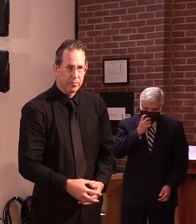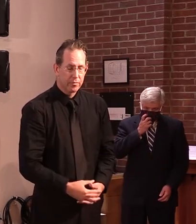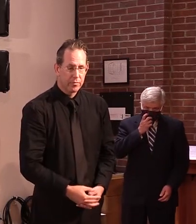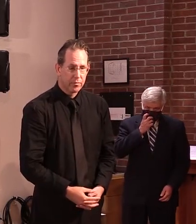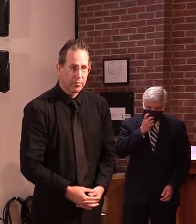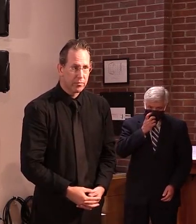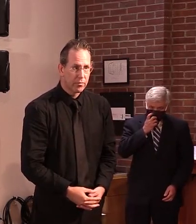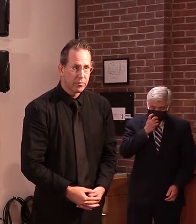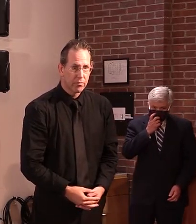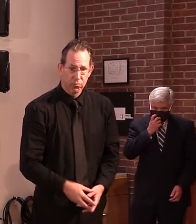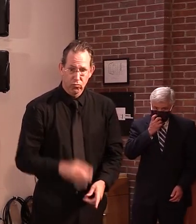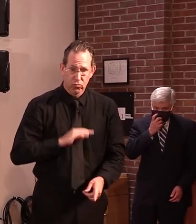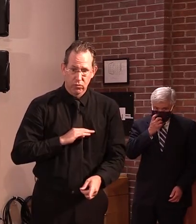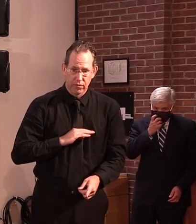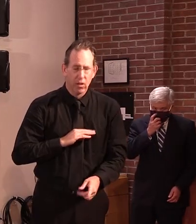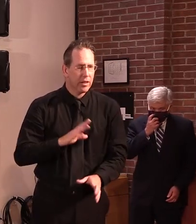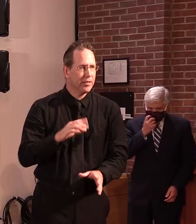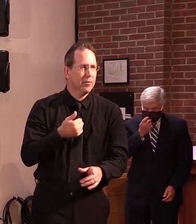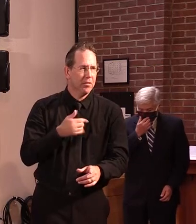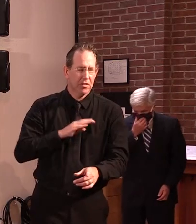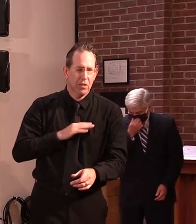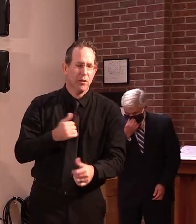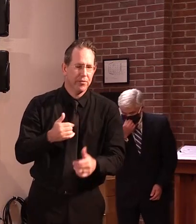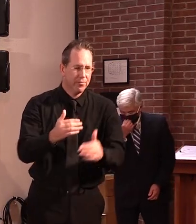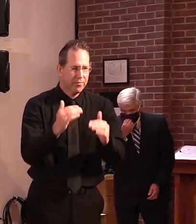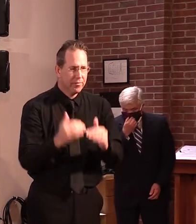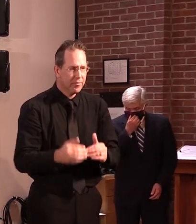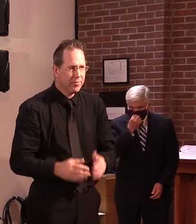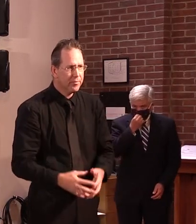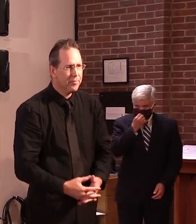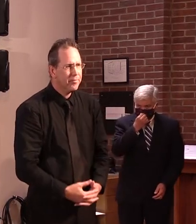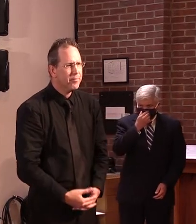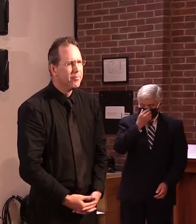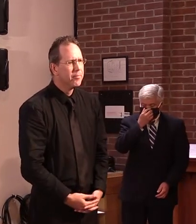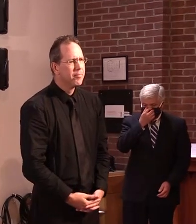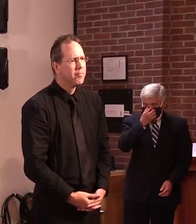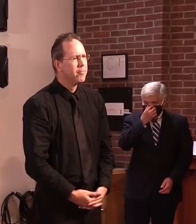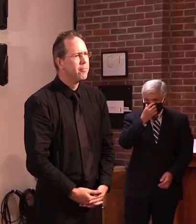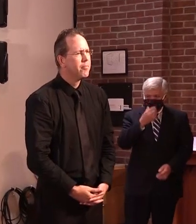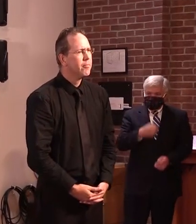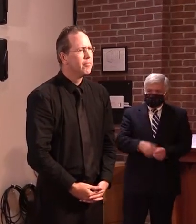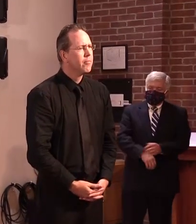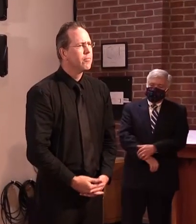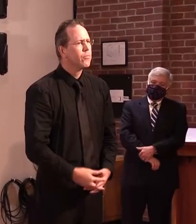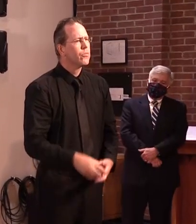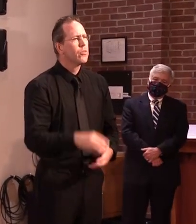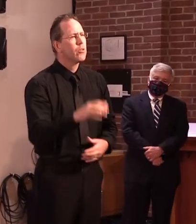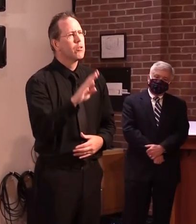Yes, thank you. All right, April, Burlington Free Press.